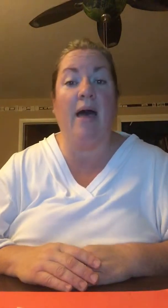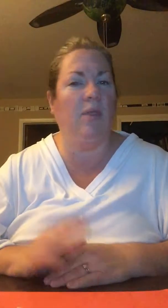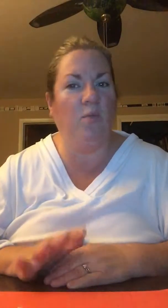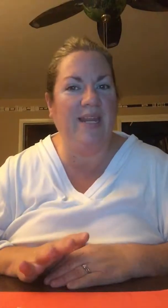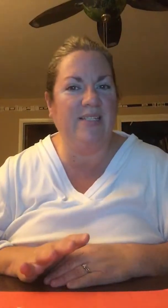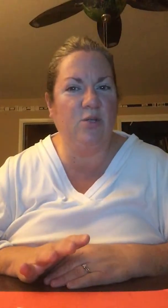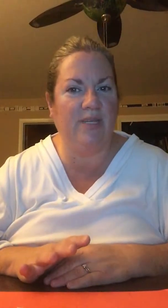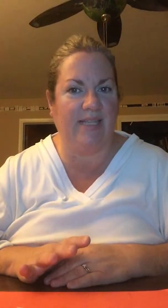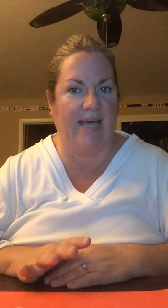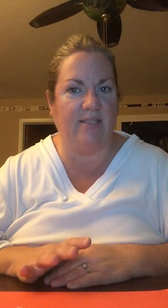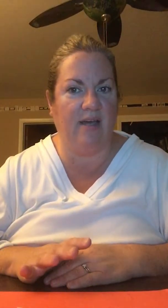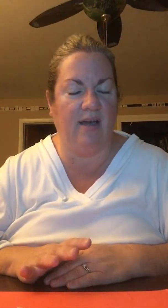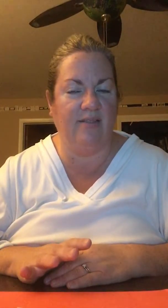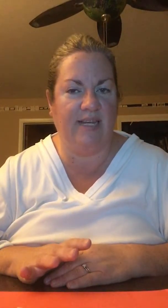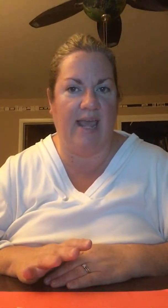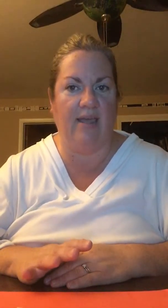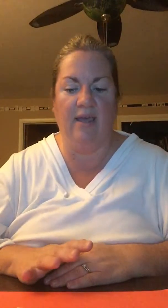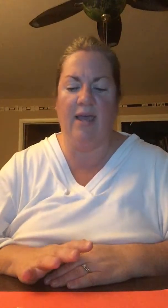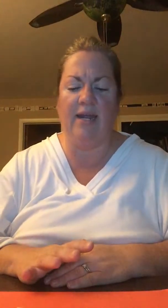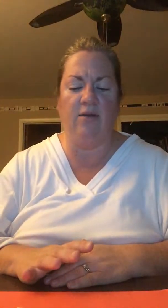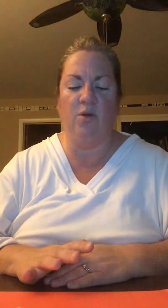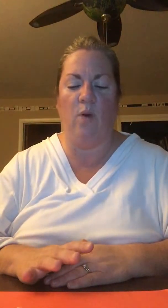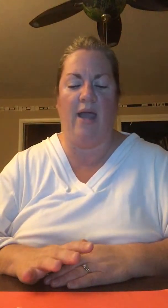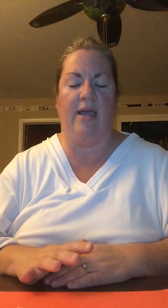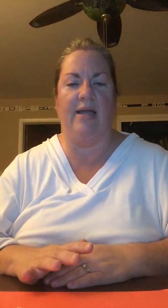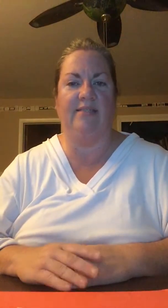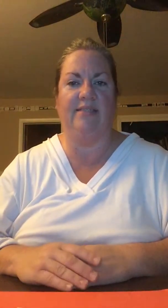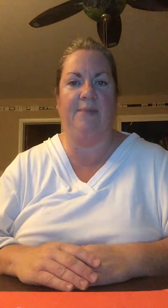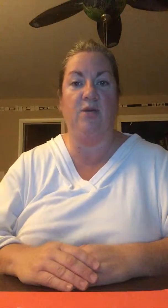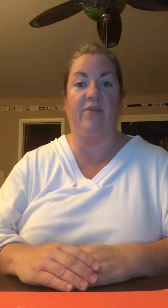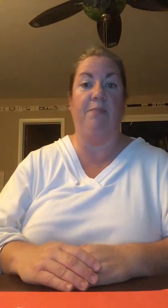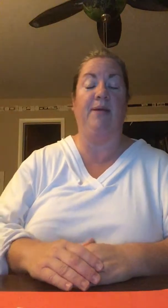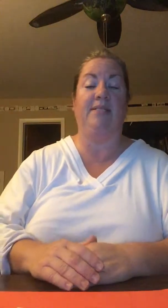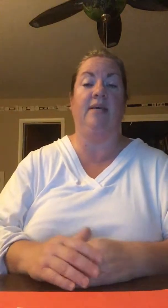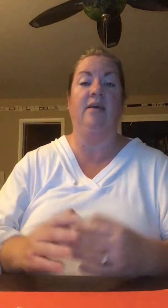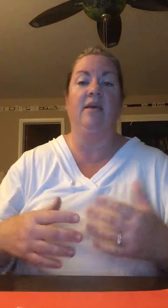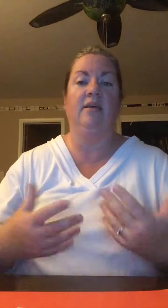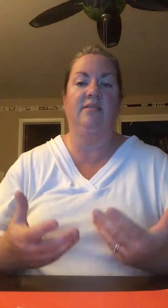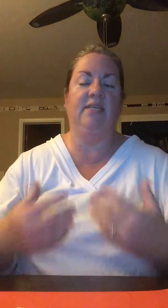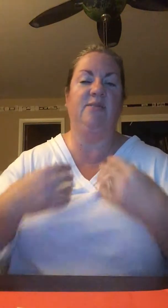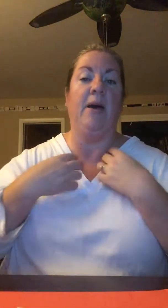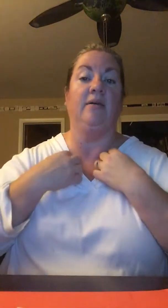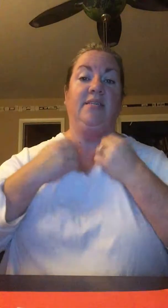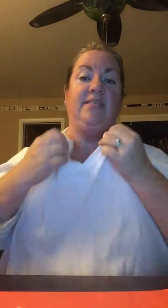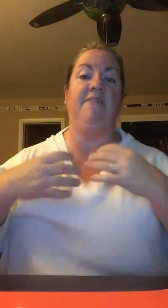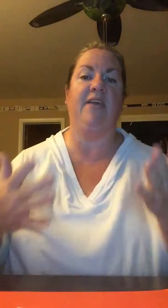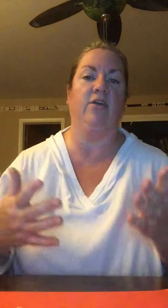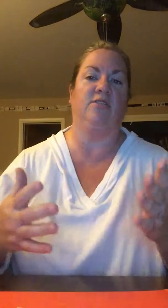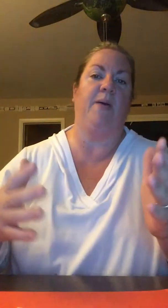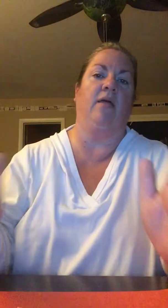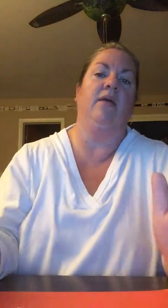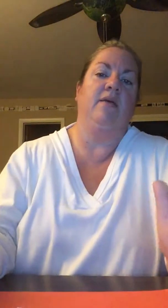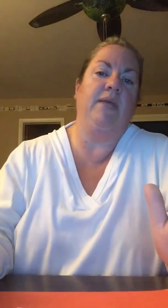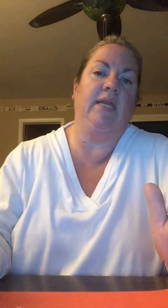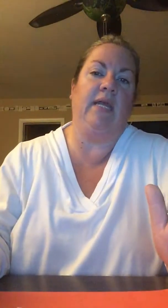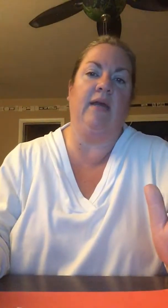Spell. We didn't do this today, and I don't know why. I skipped over it. But to spell, to say finger spell,